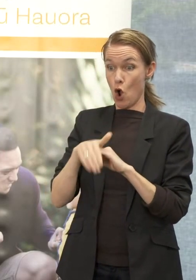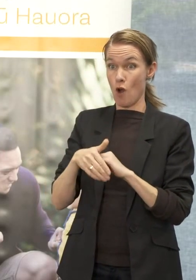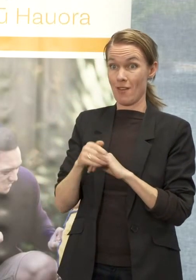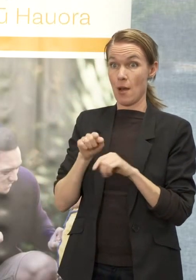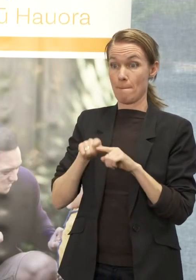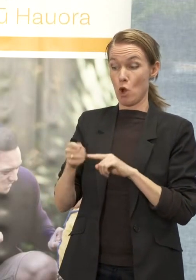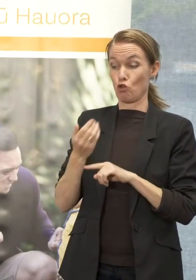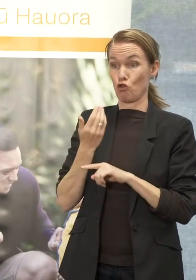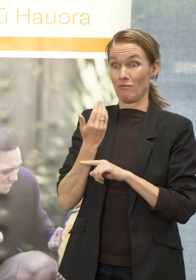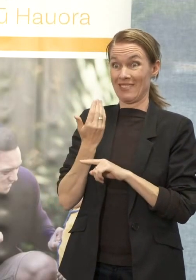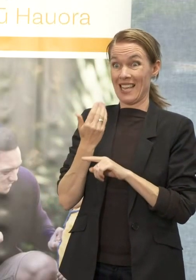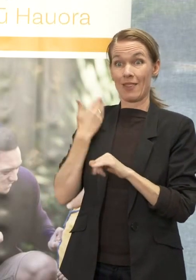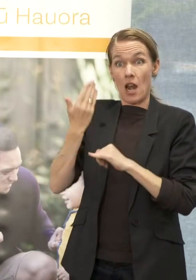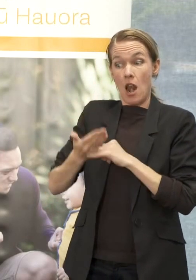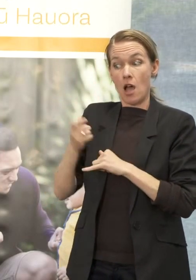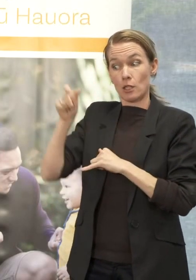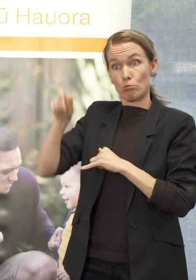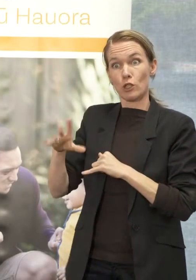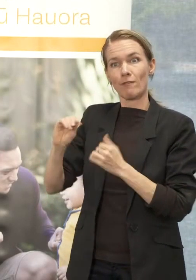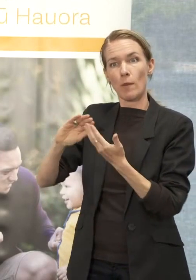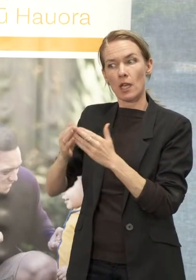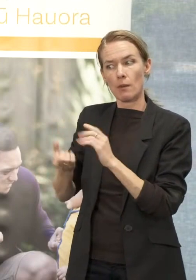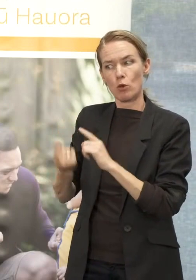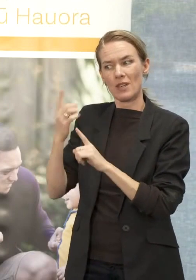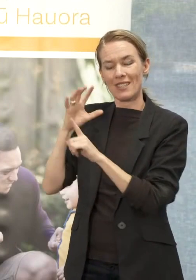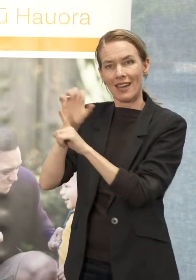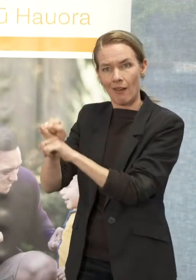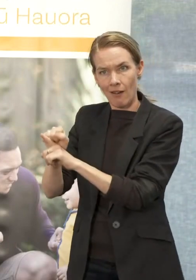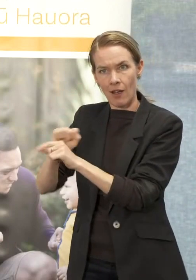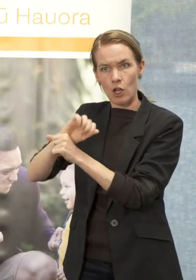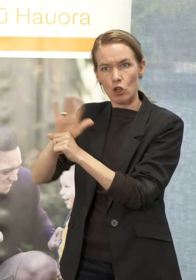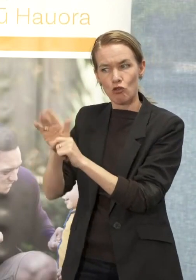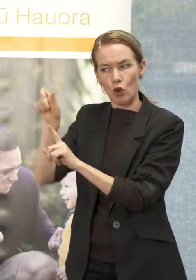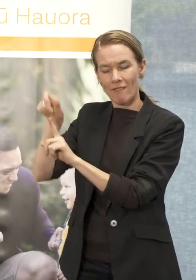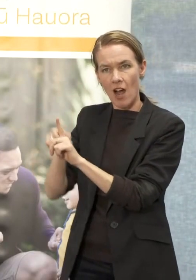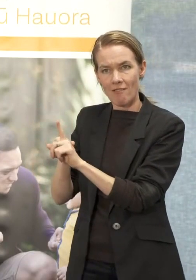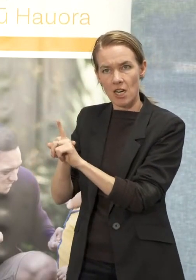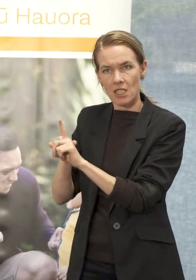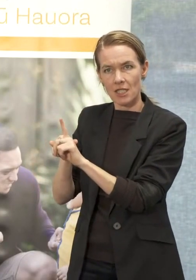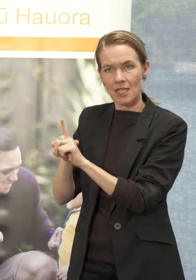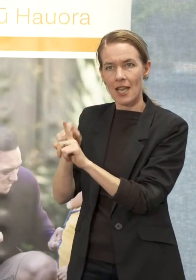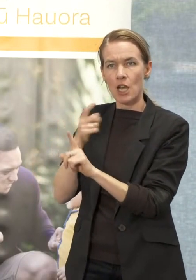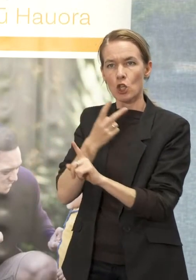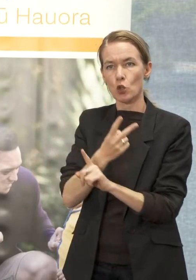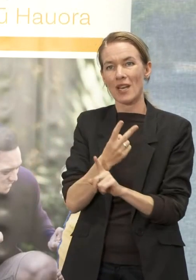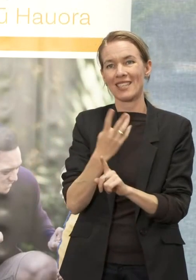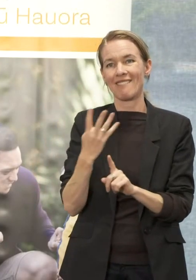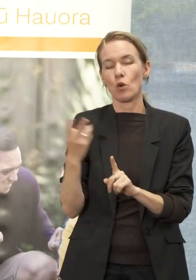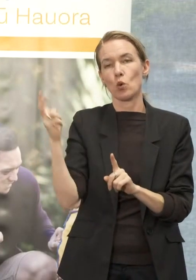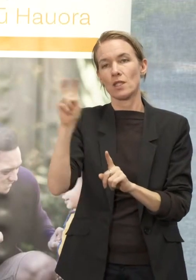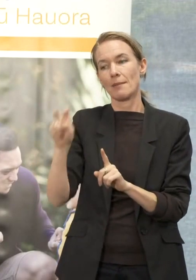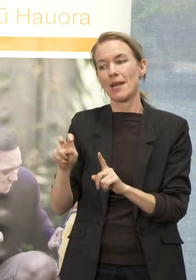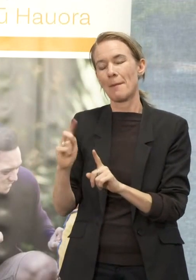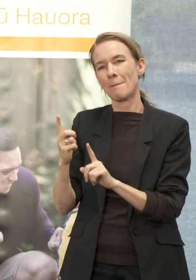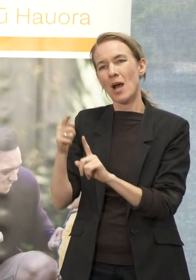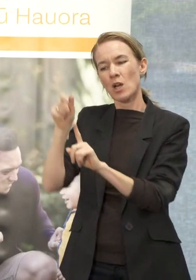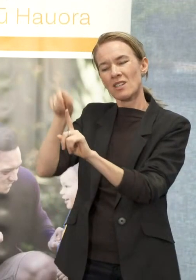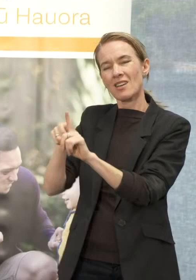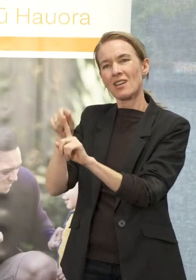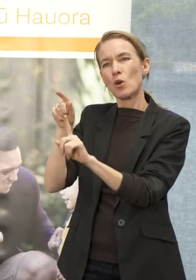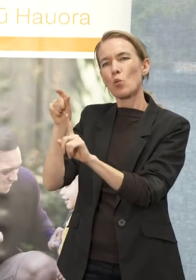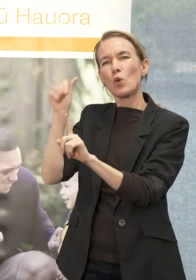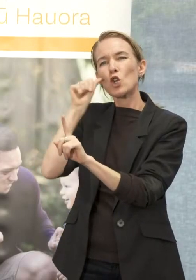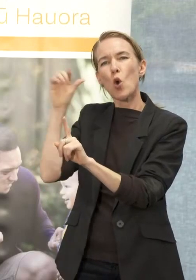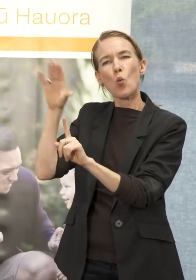September. But that was a case who was in isolation. That was a household contact. They were already being isolated. So